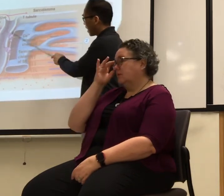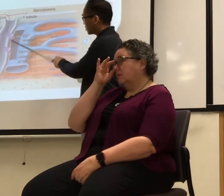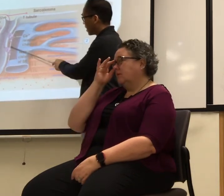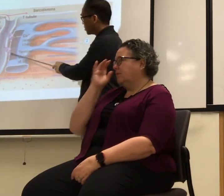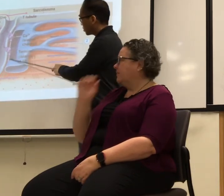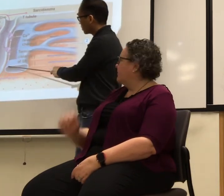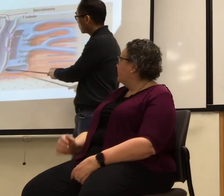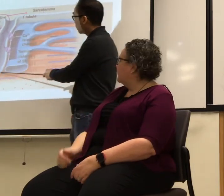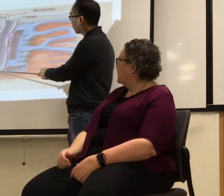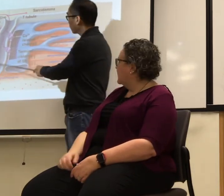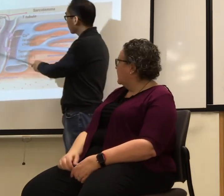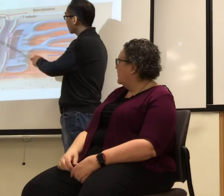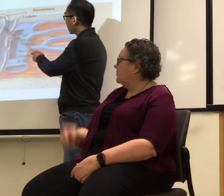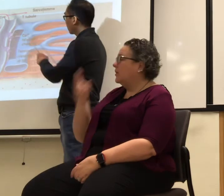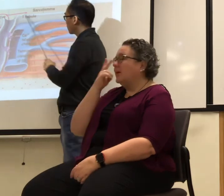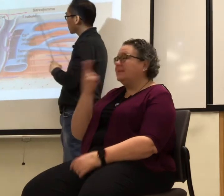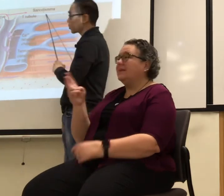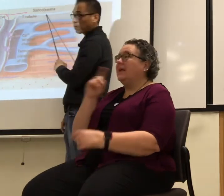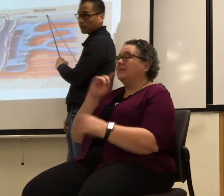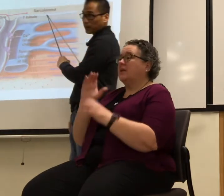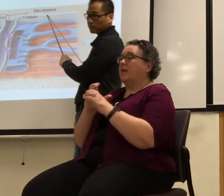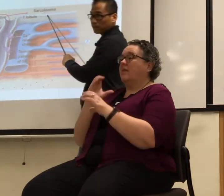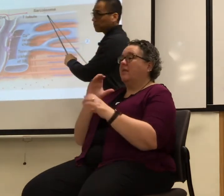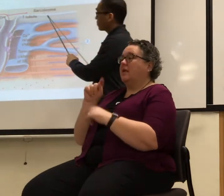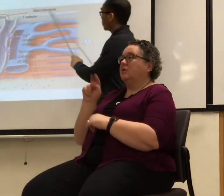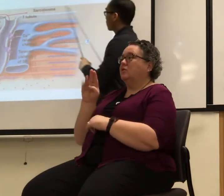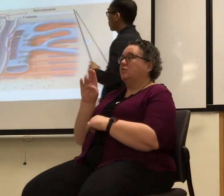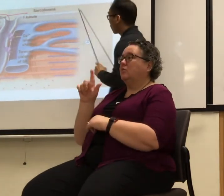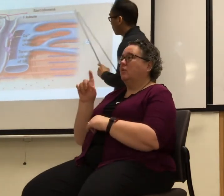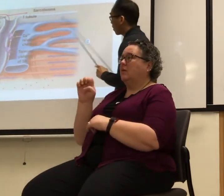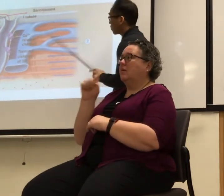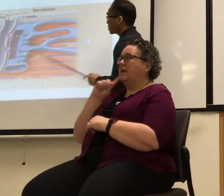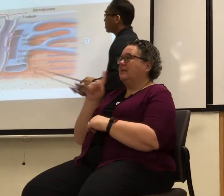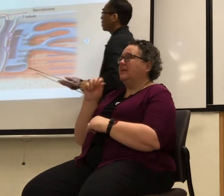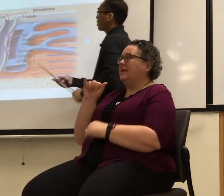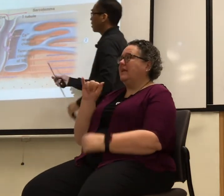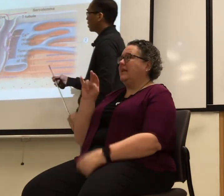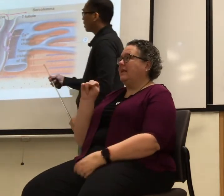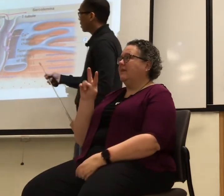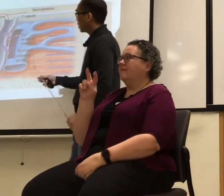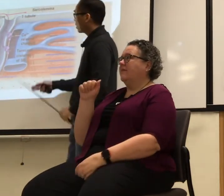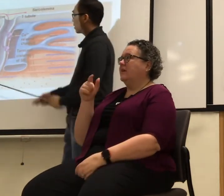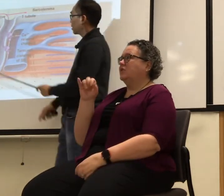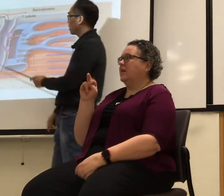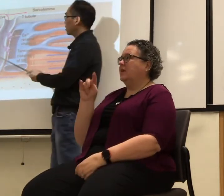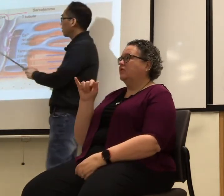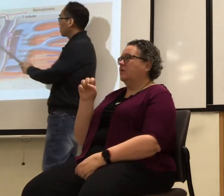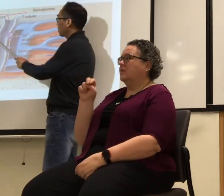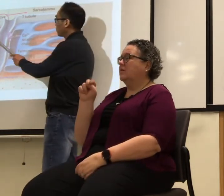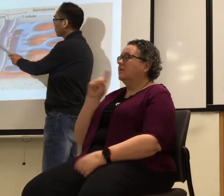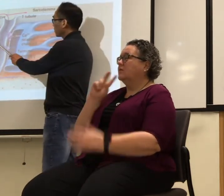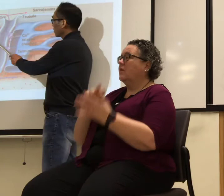is an invagination of the sarcolemma. So the nerve impulse,